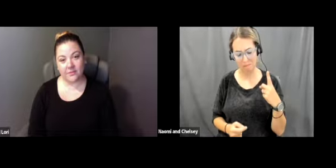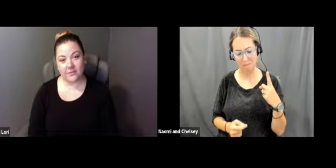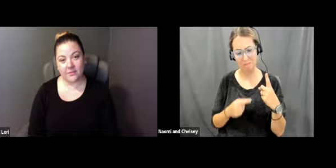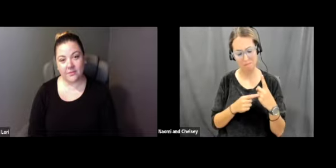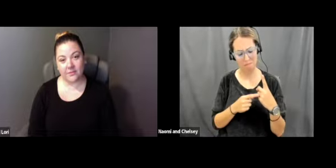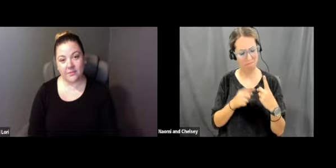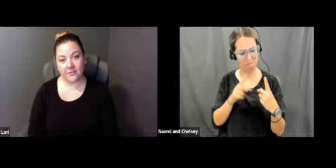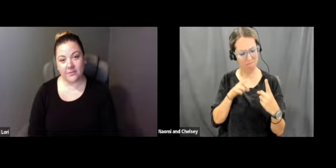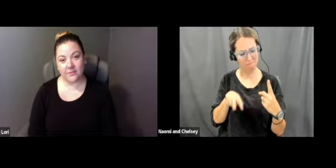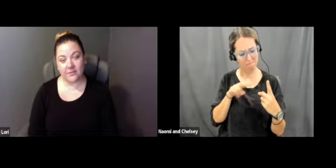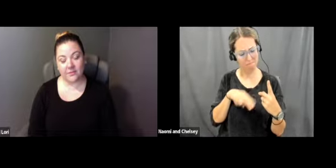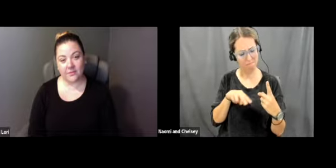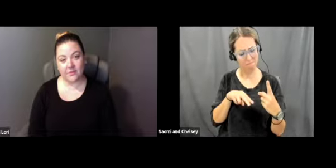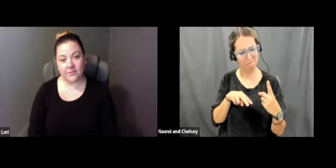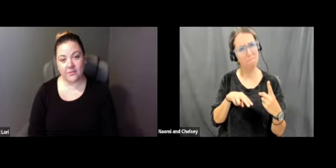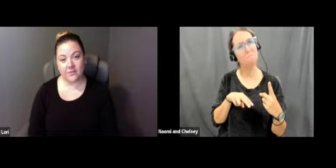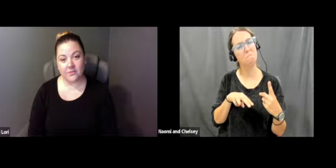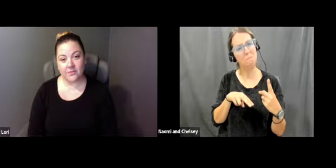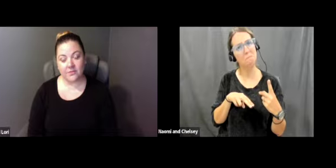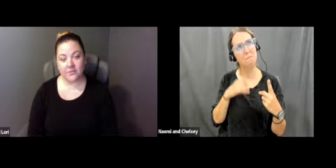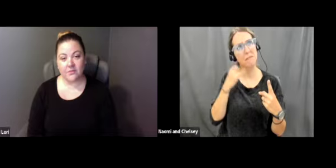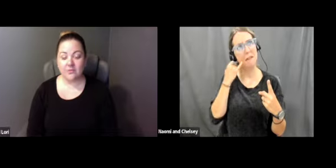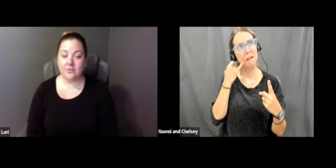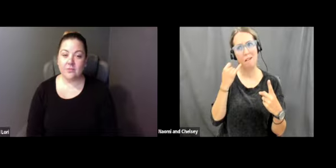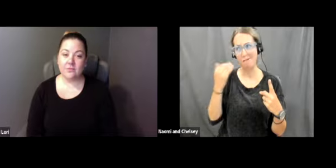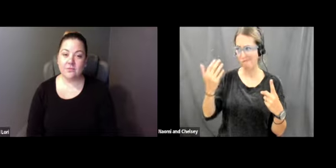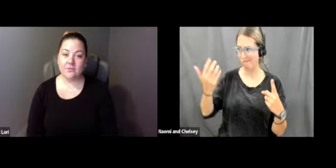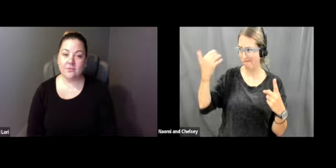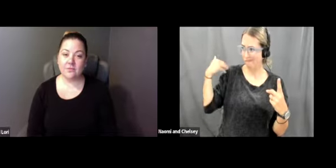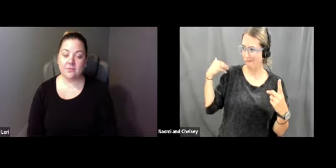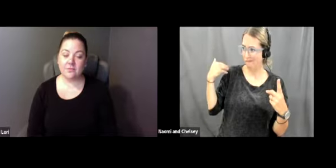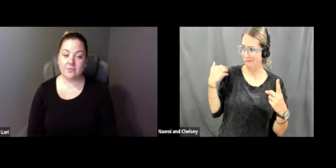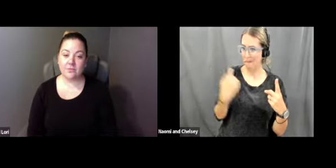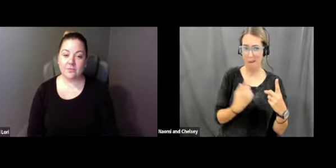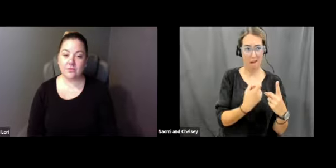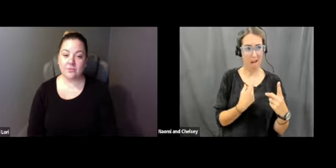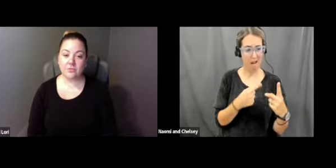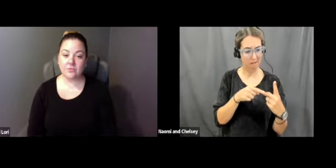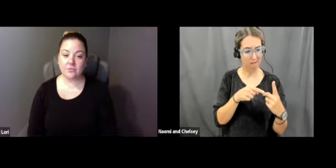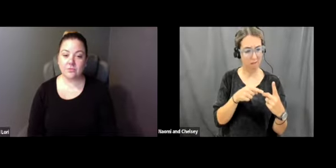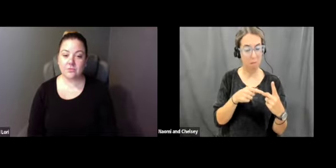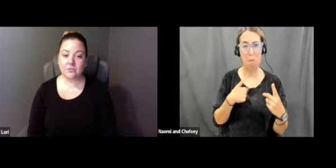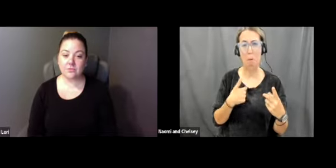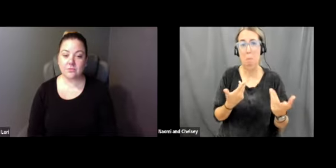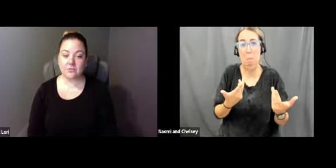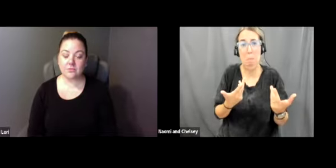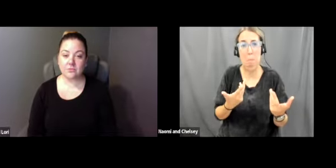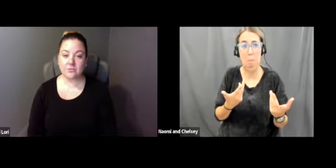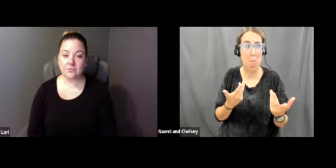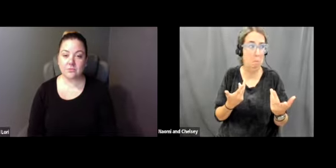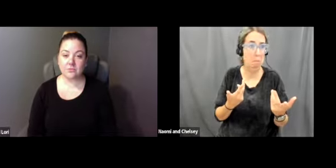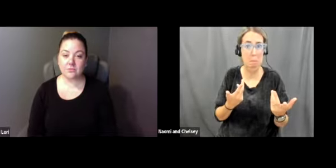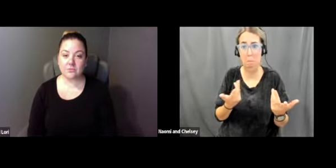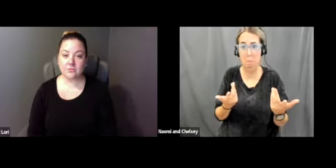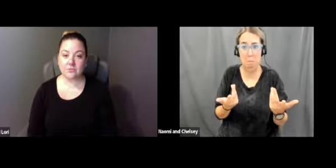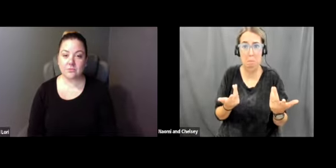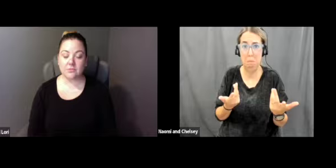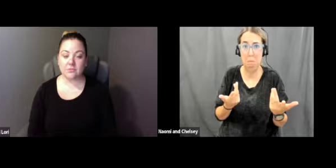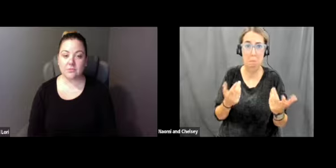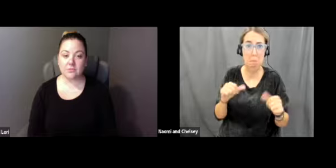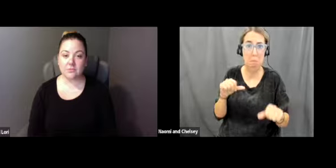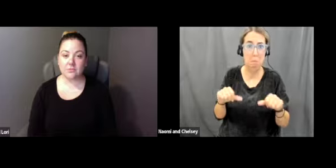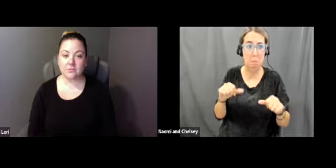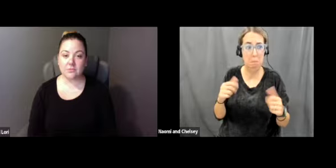what my experiences with diet culture were, I probably wouldn't have a very solid answer for you. I would probably